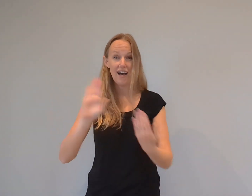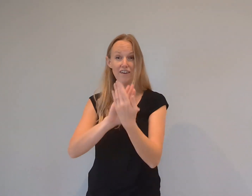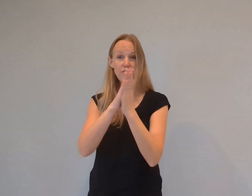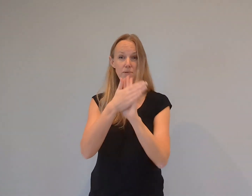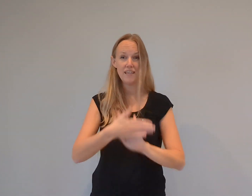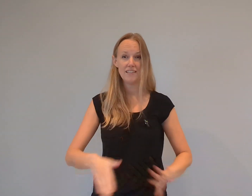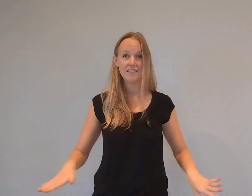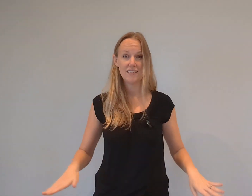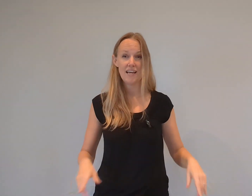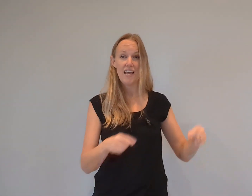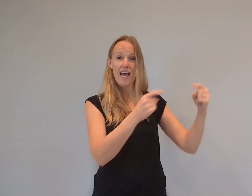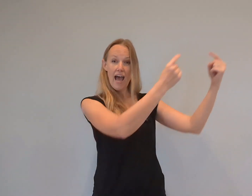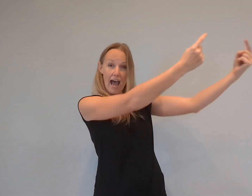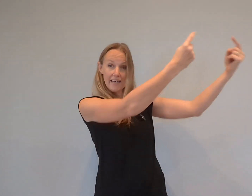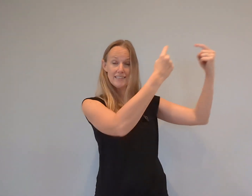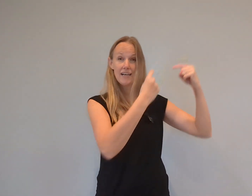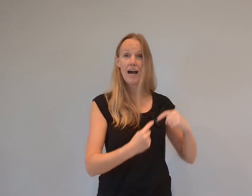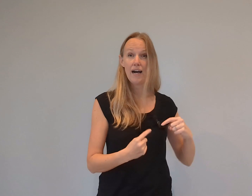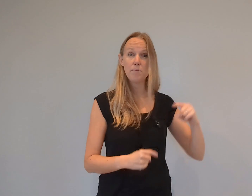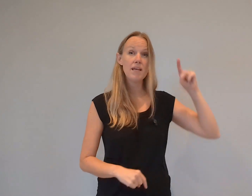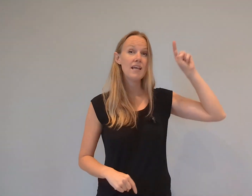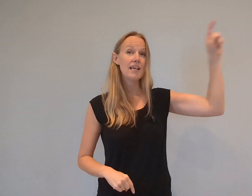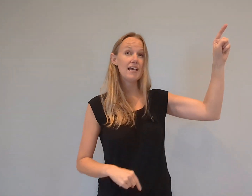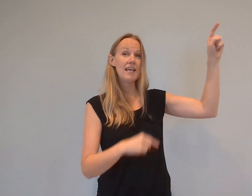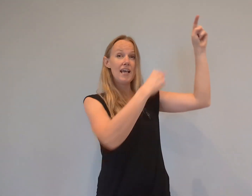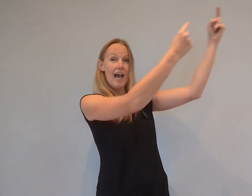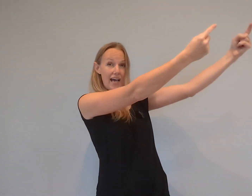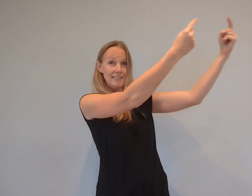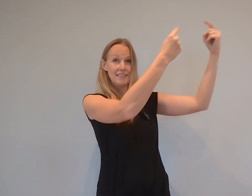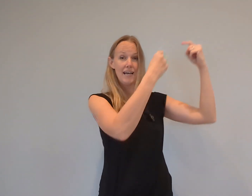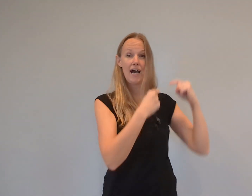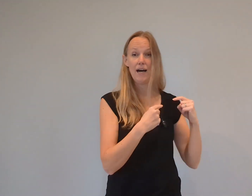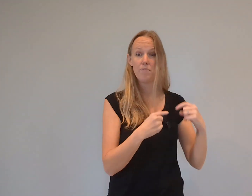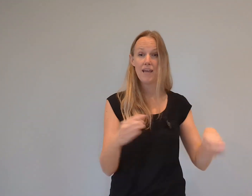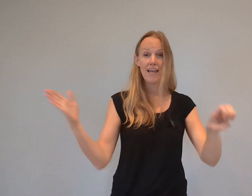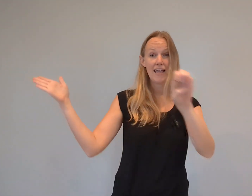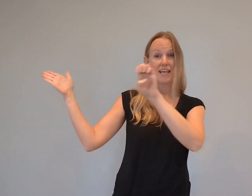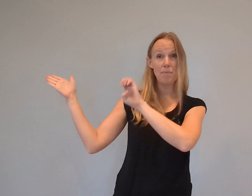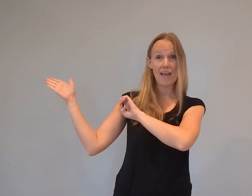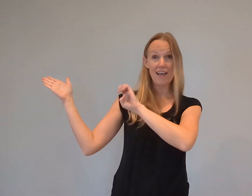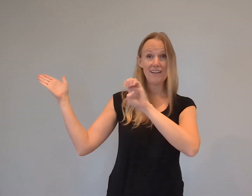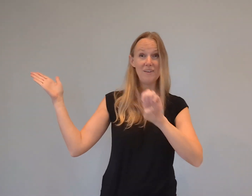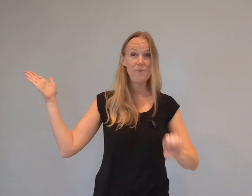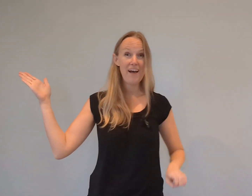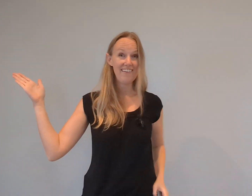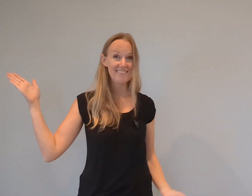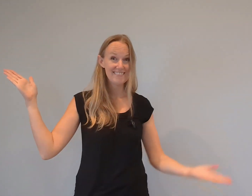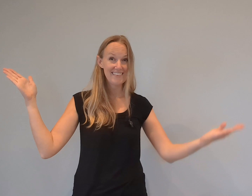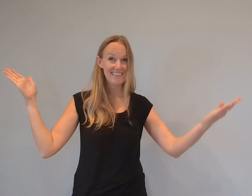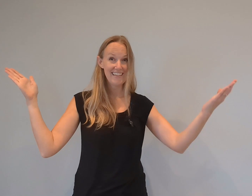of Peace has come. He has come, Emmanuel. Now